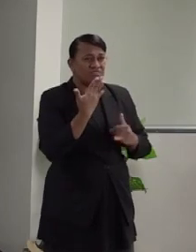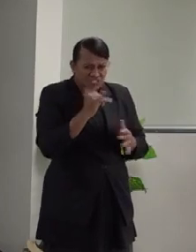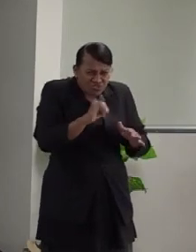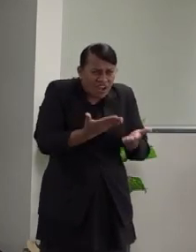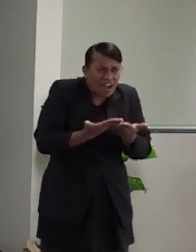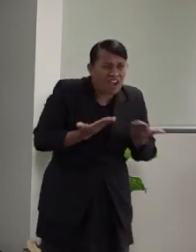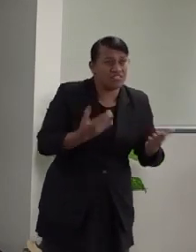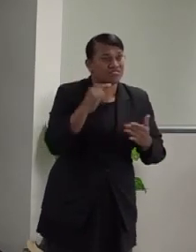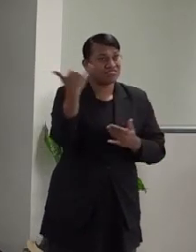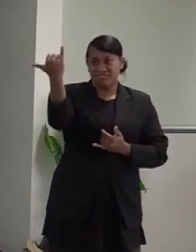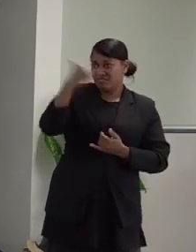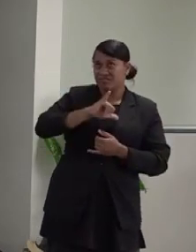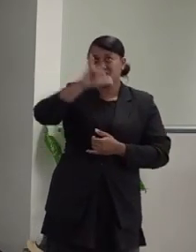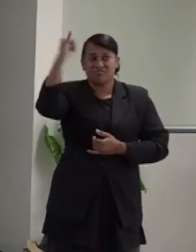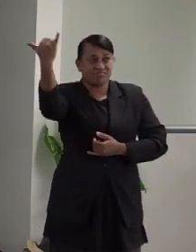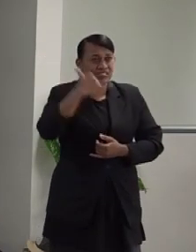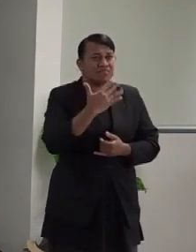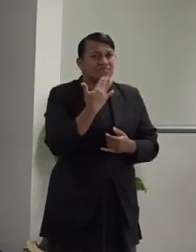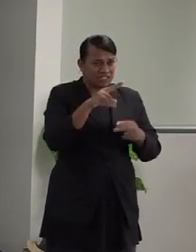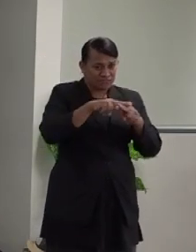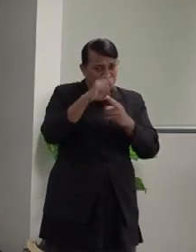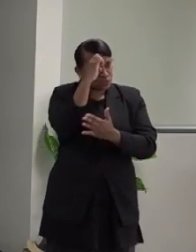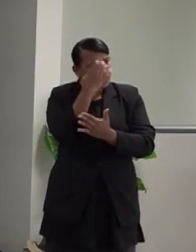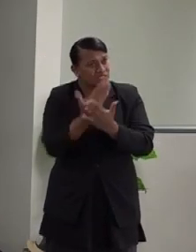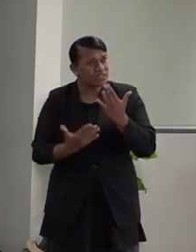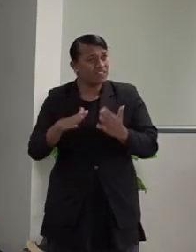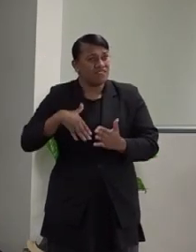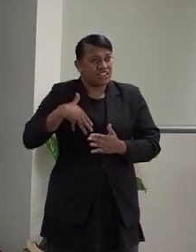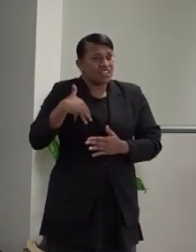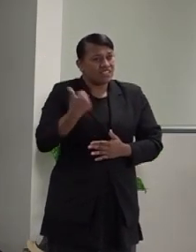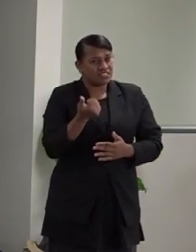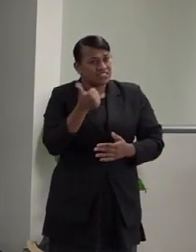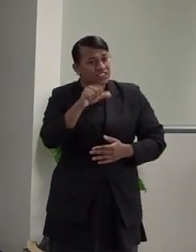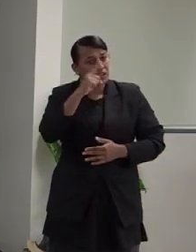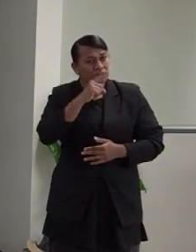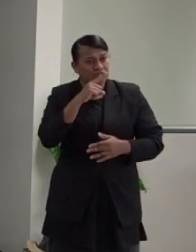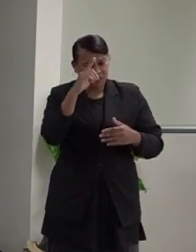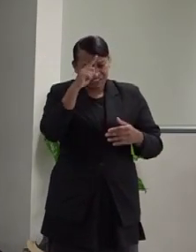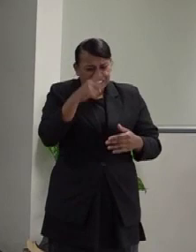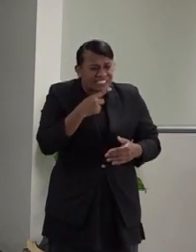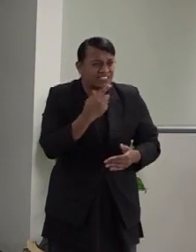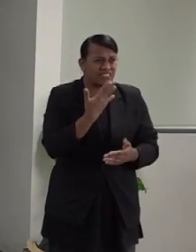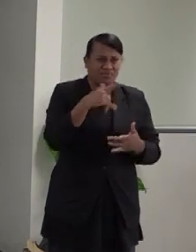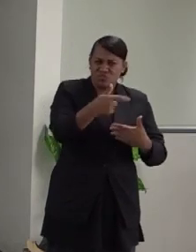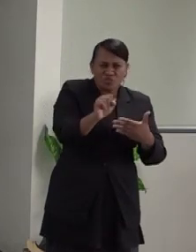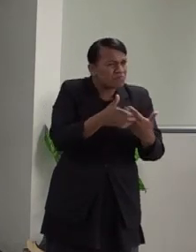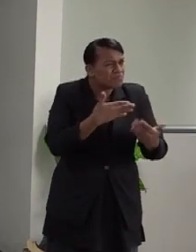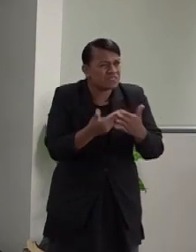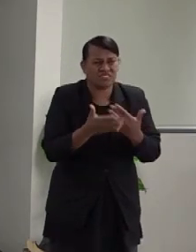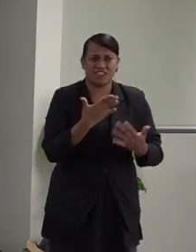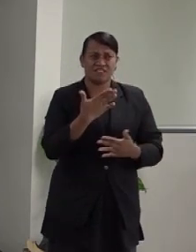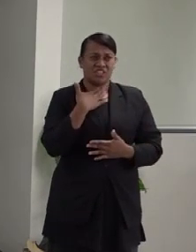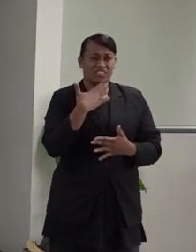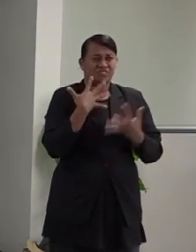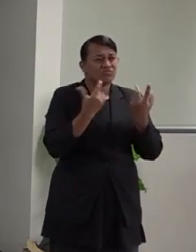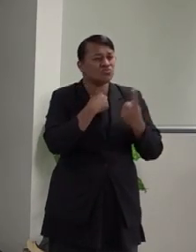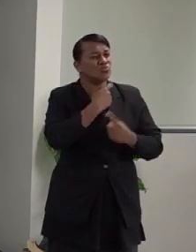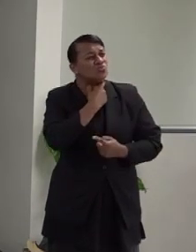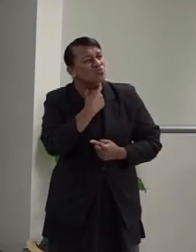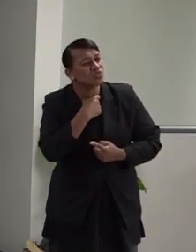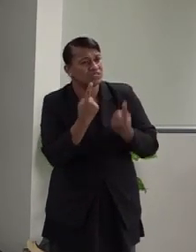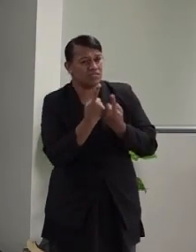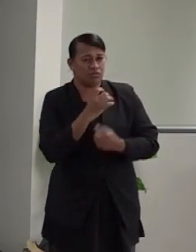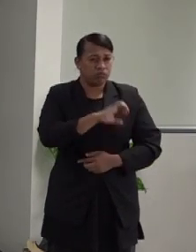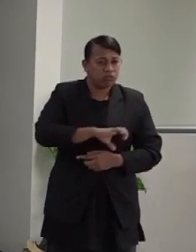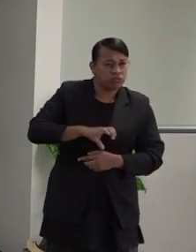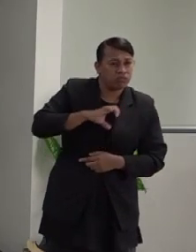symptoms of COVID-19, even if those symptoms are as mild as a sore throat or cough, immediately call